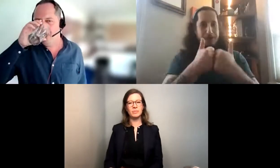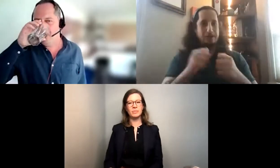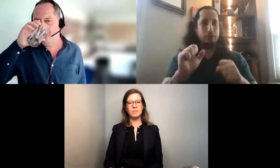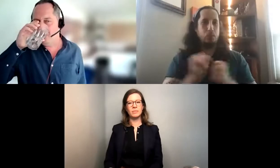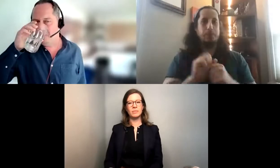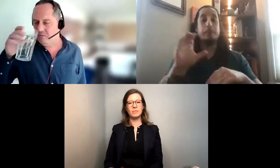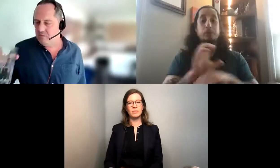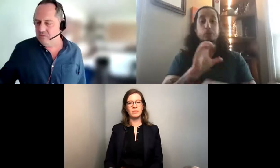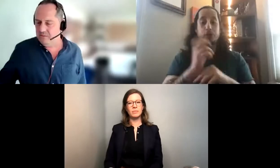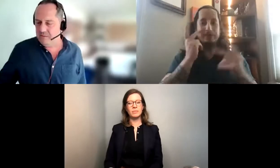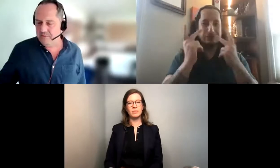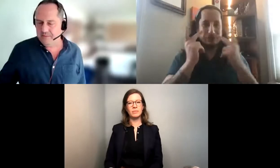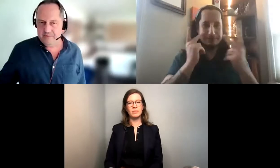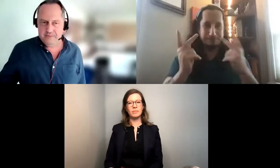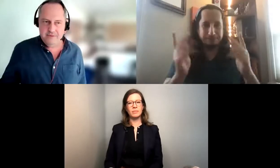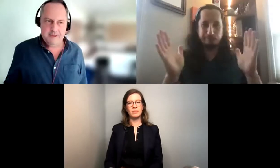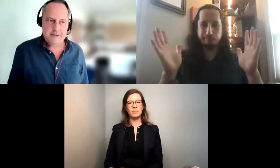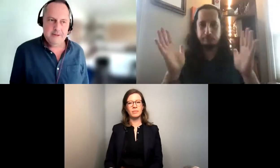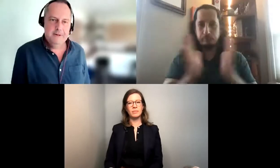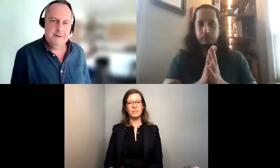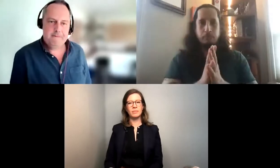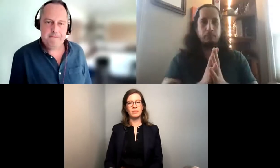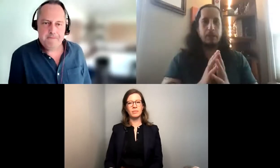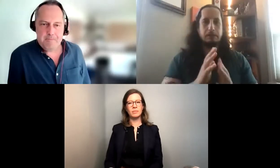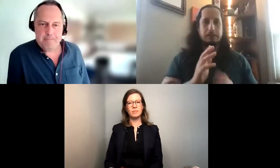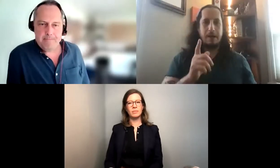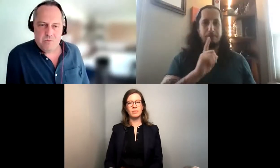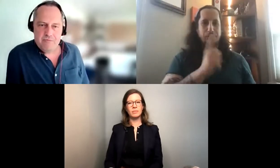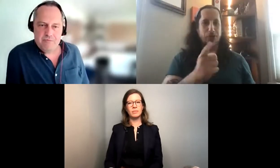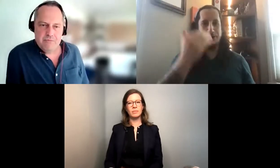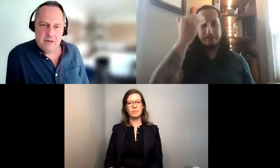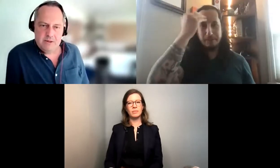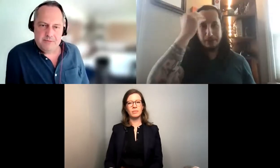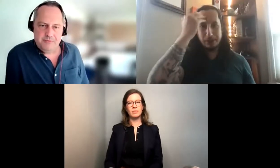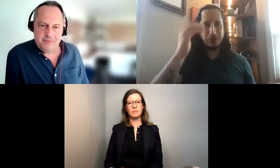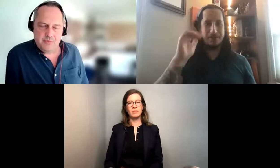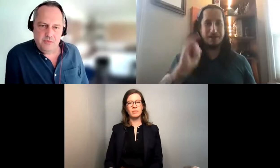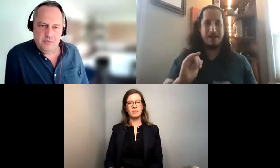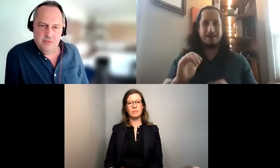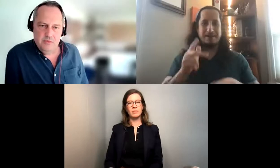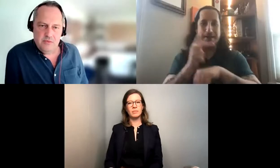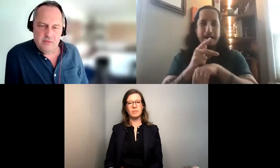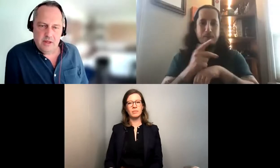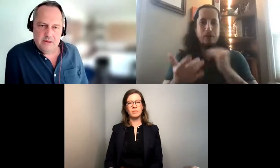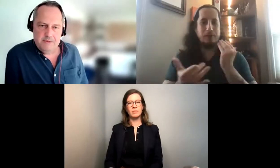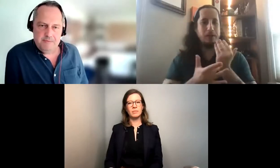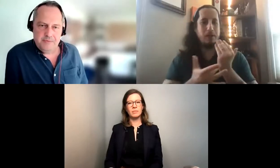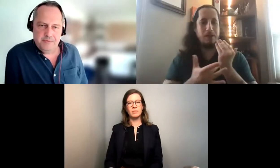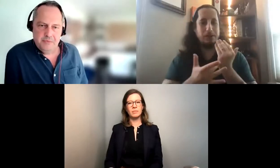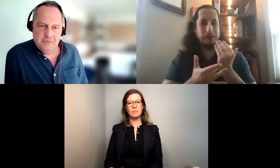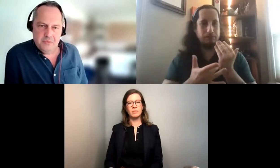so one of the biggest challenges working with computer vision, as I'm sure you're familiar